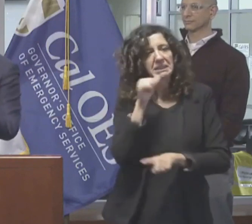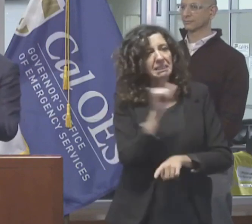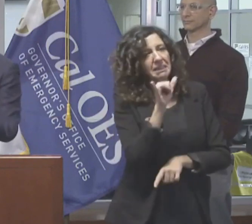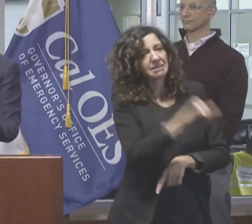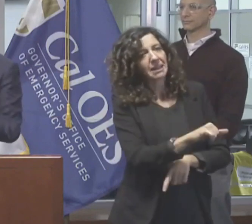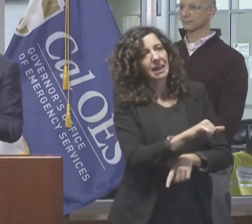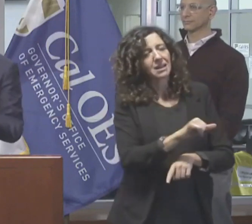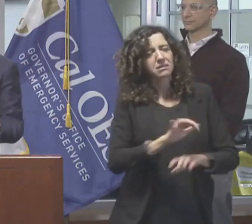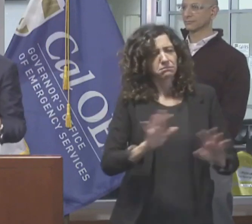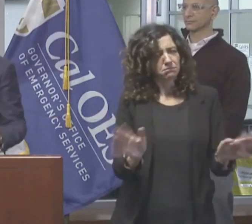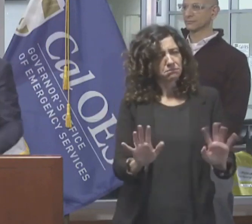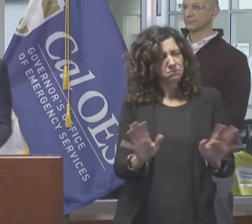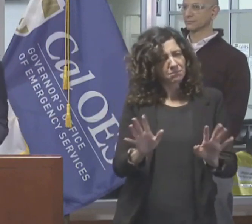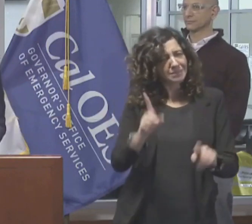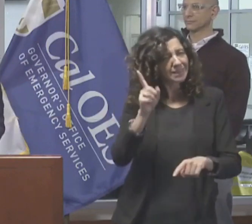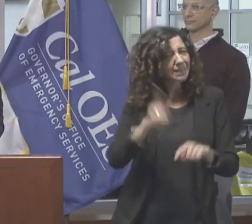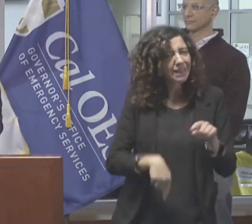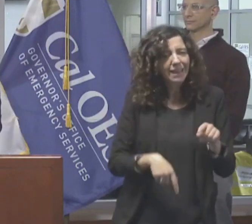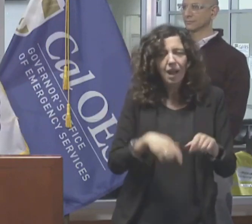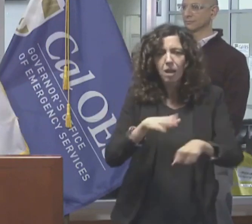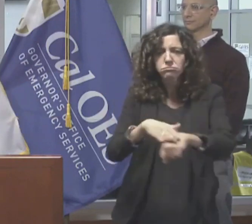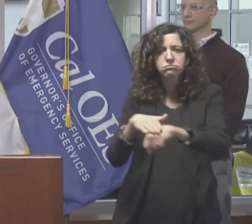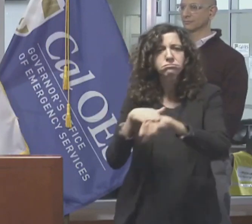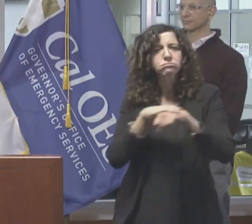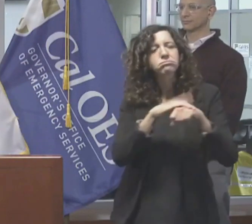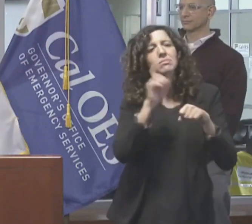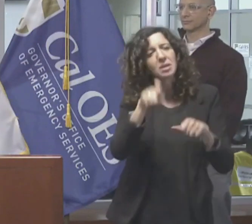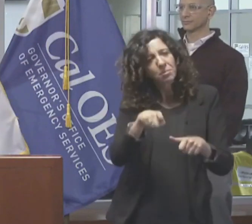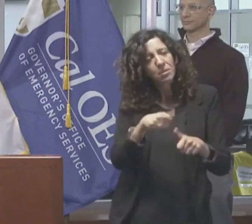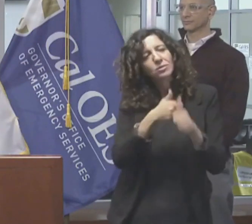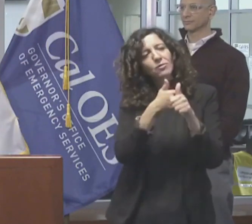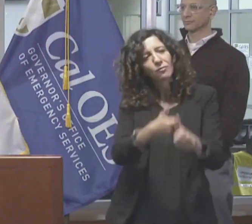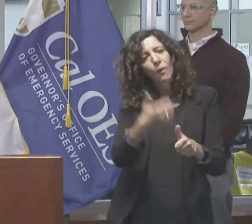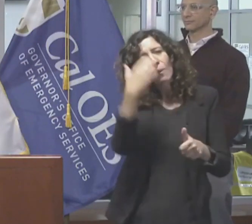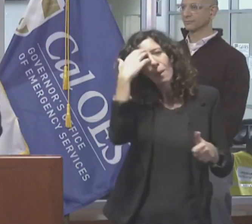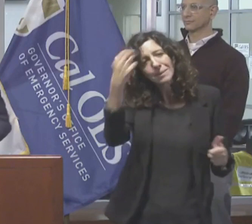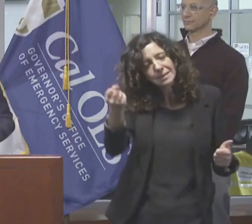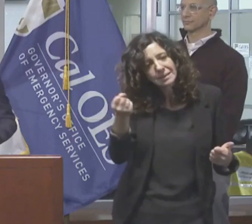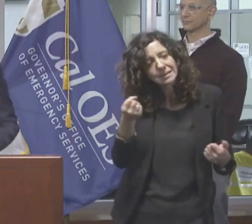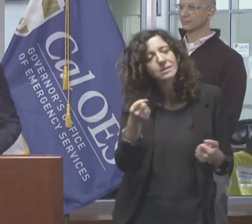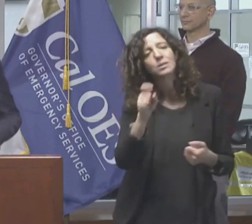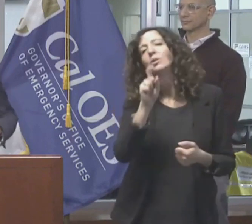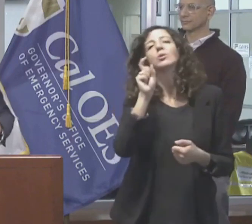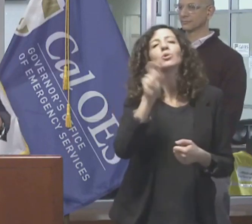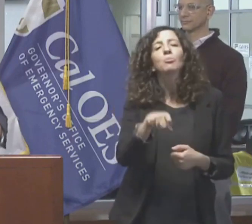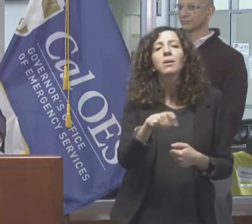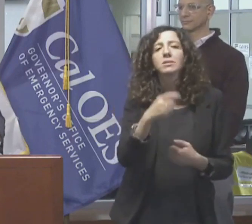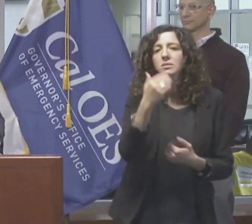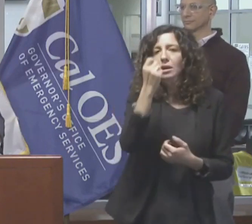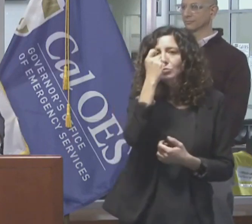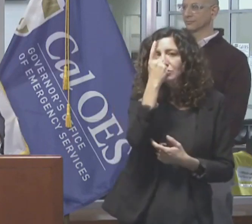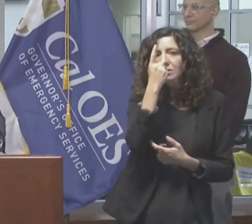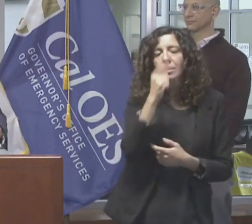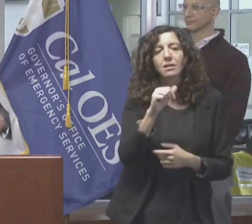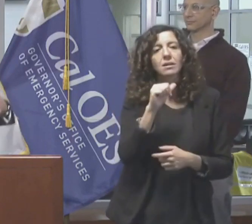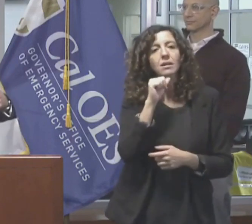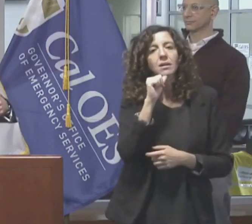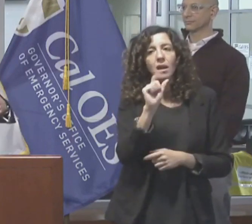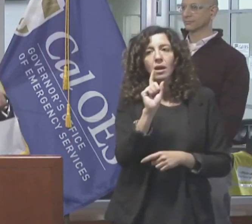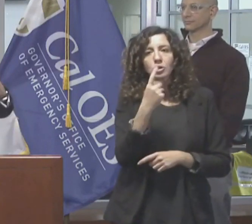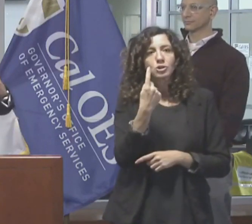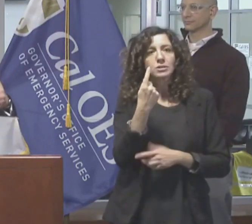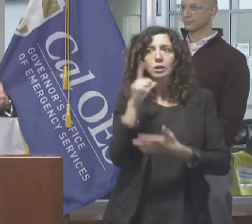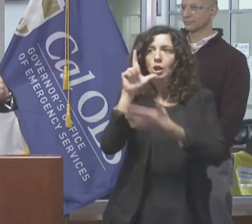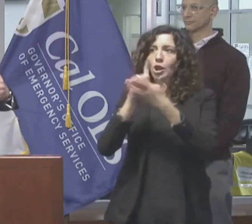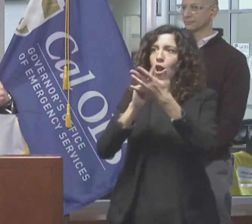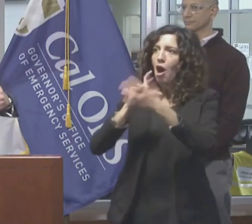caution that. You have to be guided by common sense. And you've got to remember, it's not just the application of a law